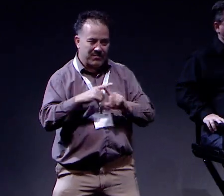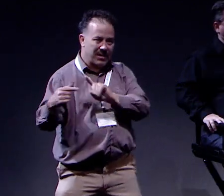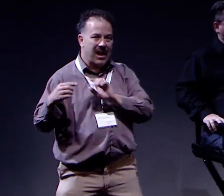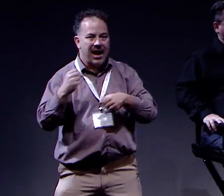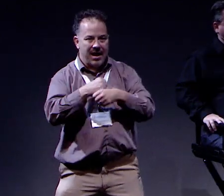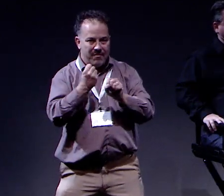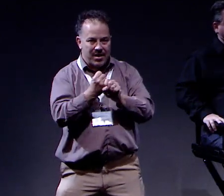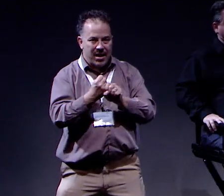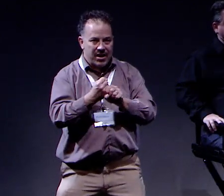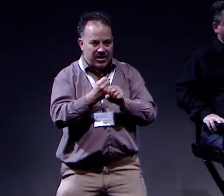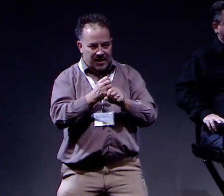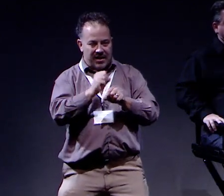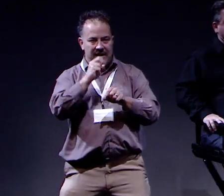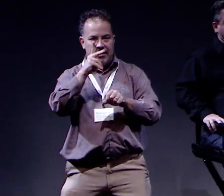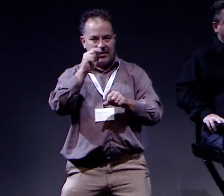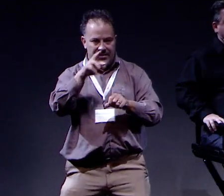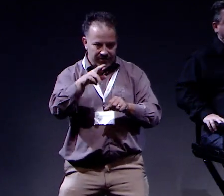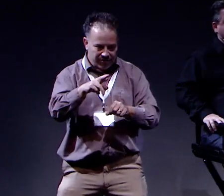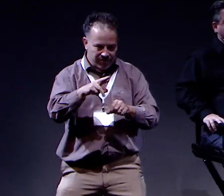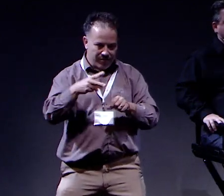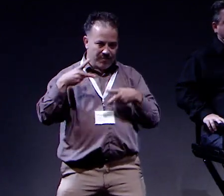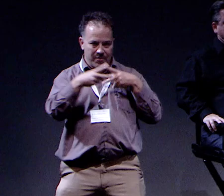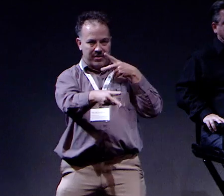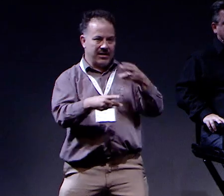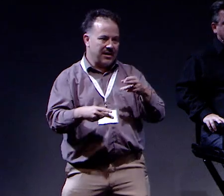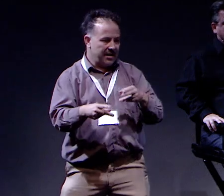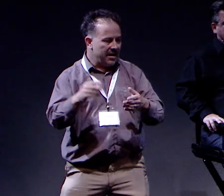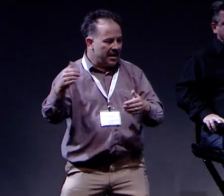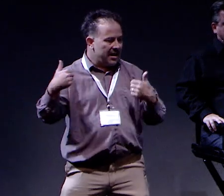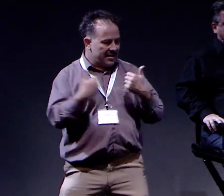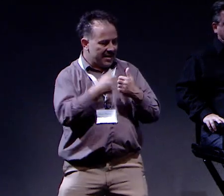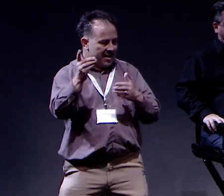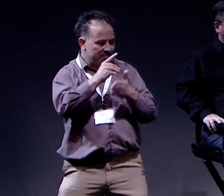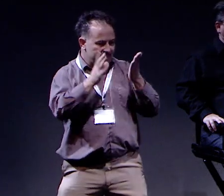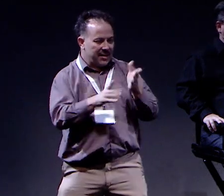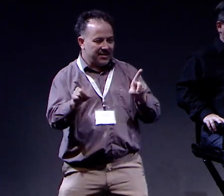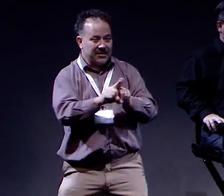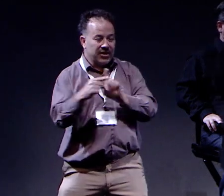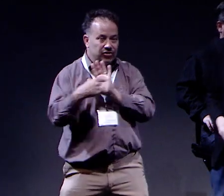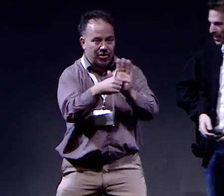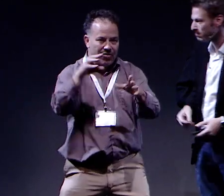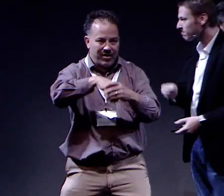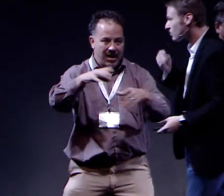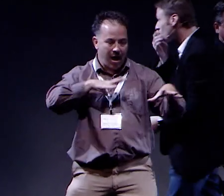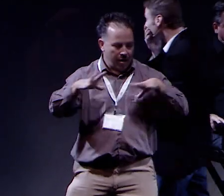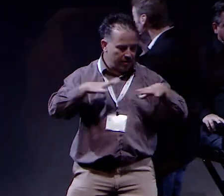little supercut of game designers as depicted in Hollywood.